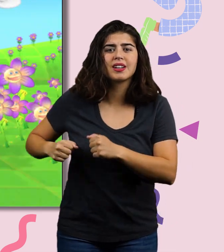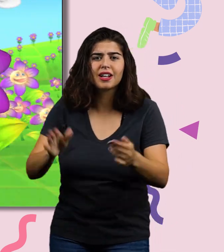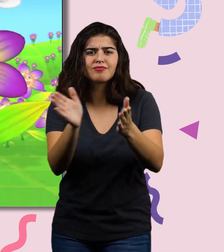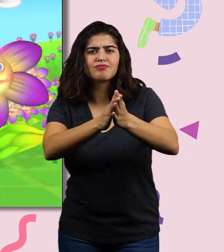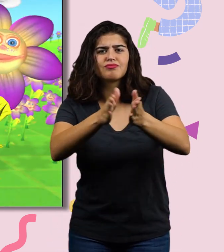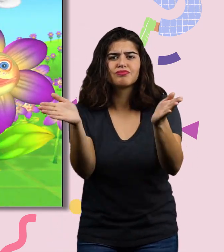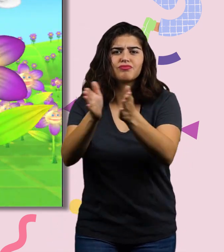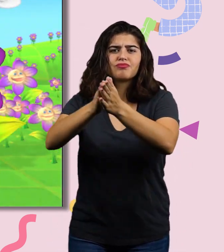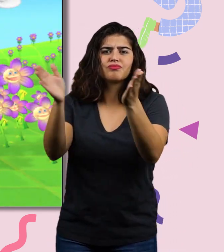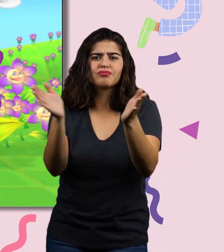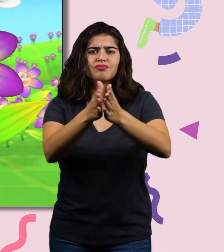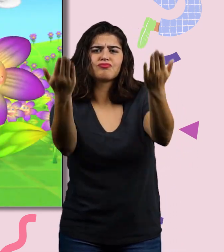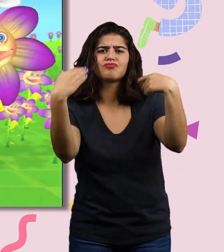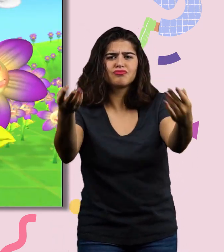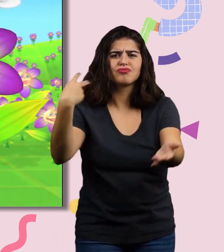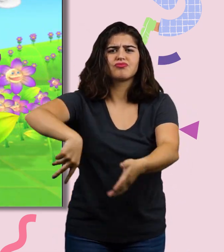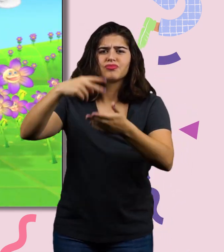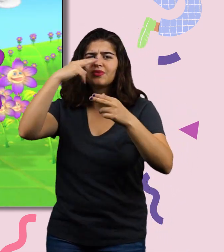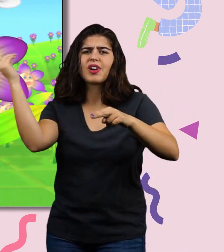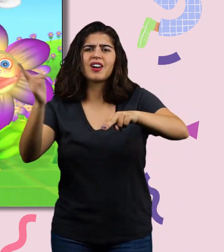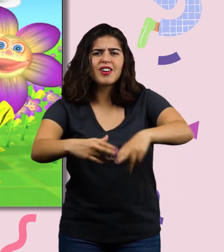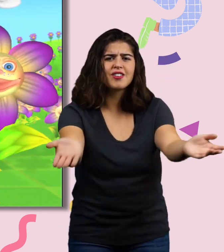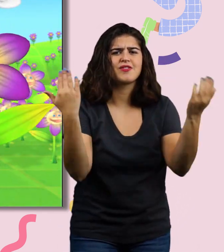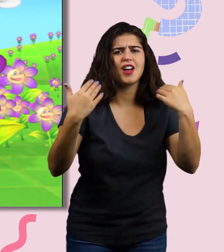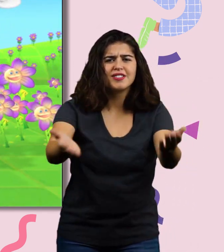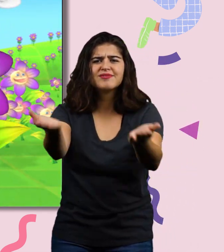E-I-E-I-O-E-O. Come on, let's clap, dance, and have some fun.